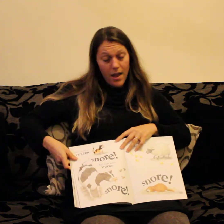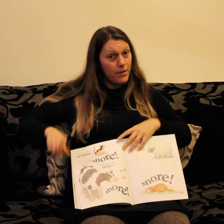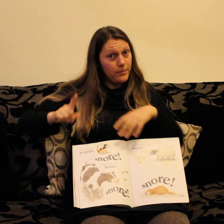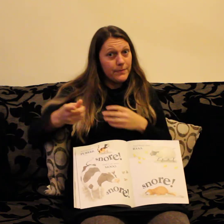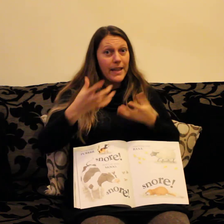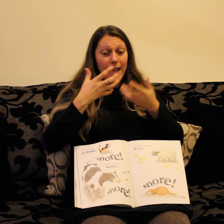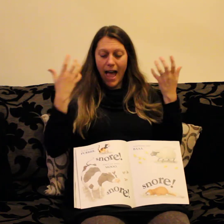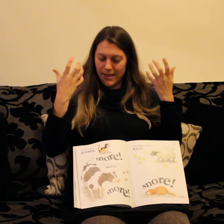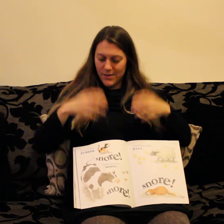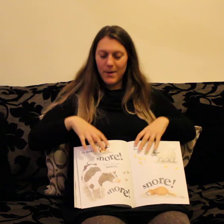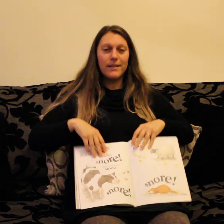So Cat went